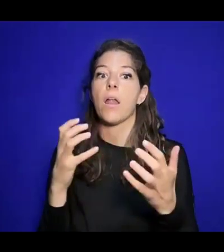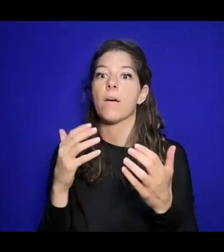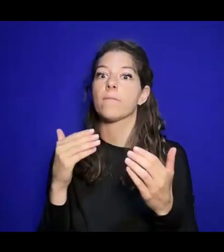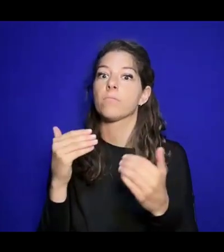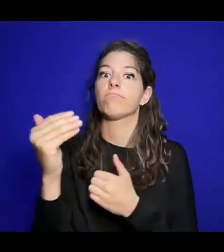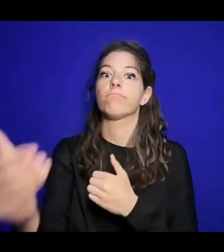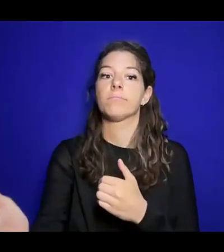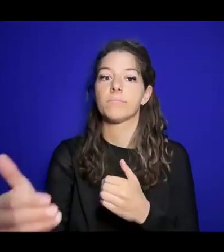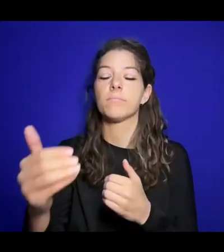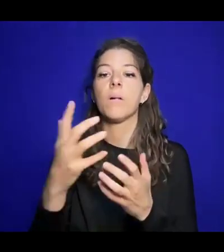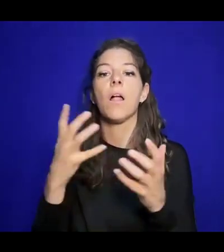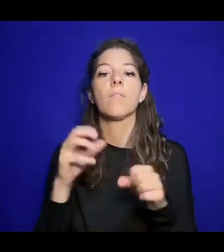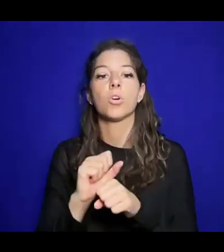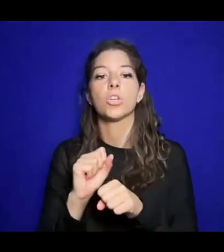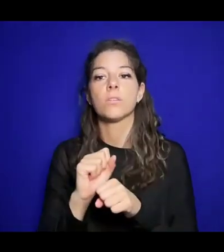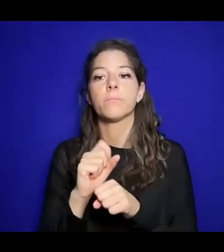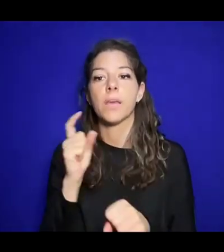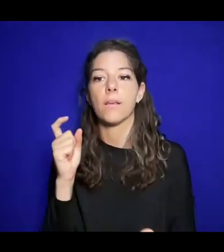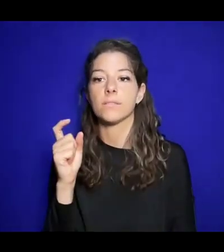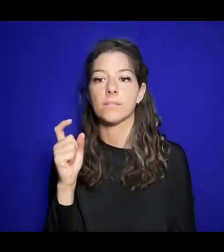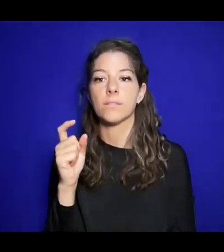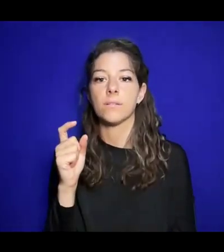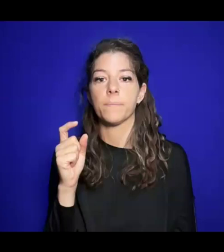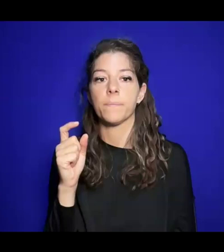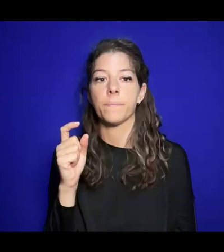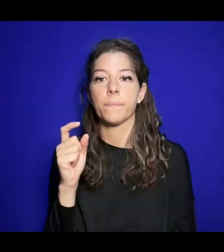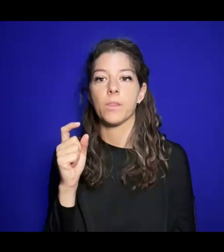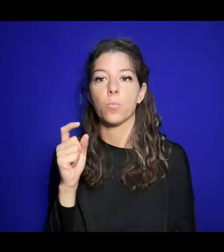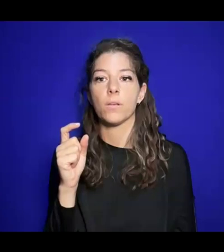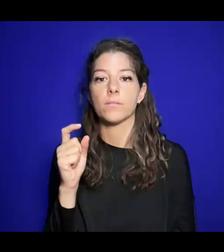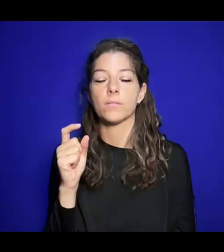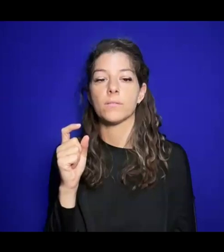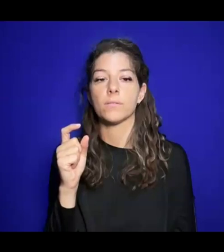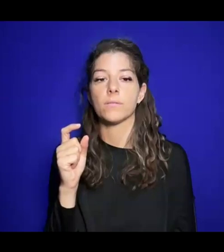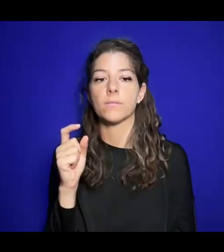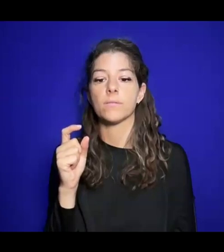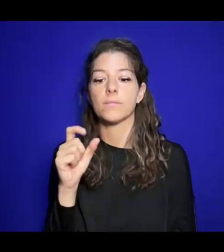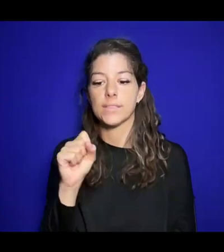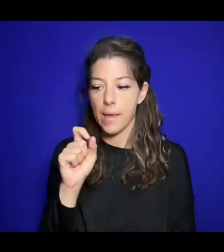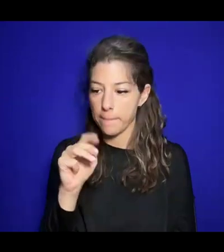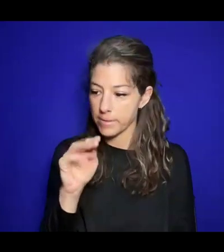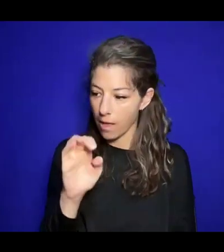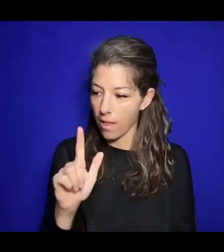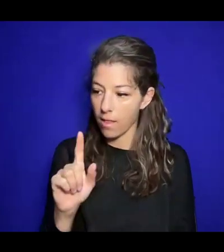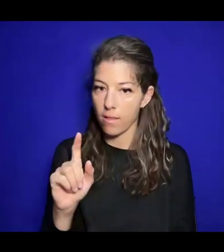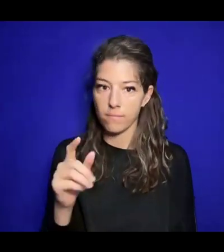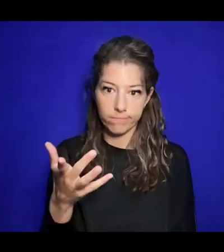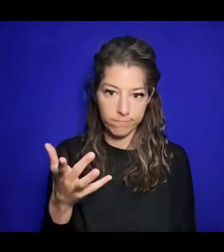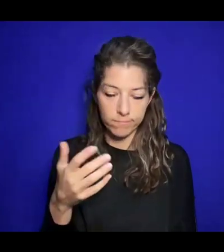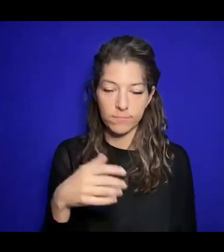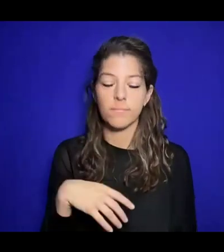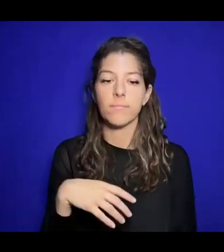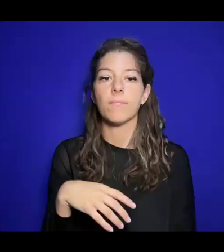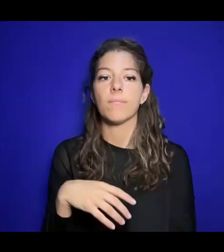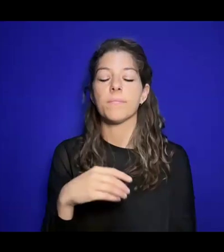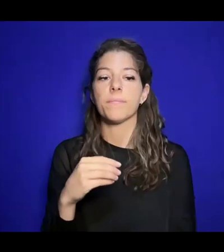on that. Now they've done a lot of work because it was getting the stem cells, first of all.